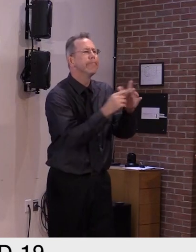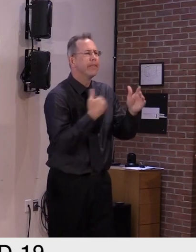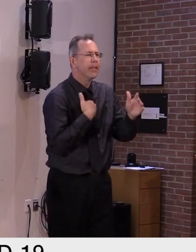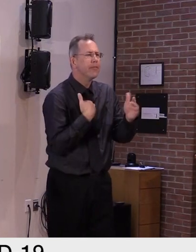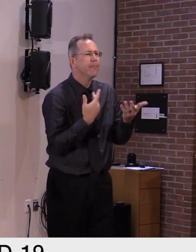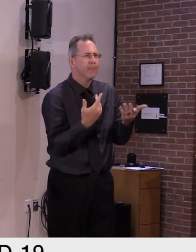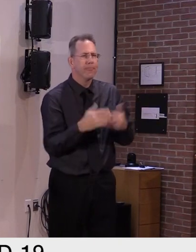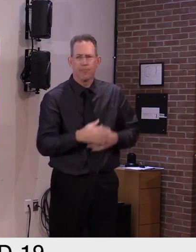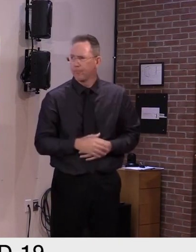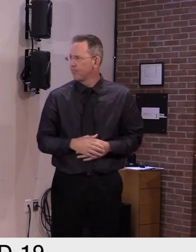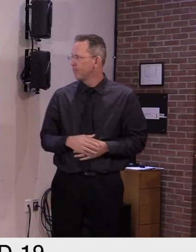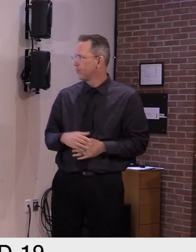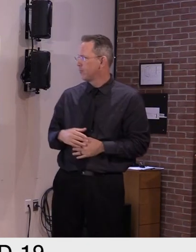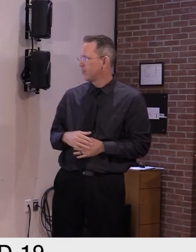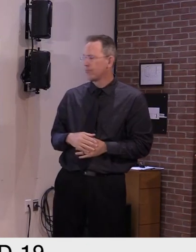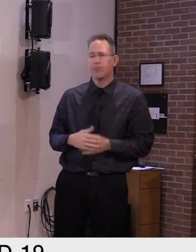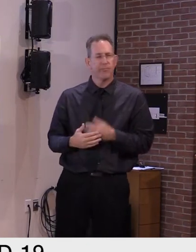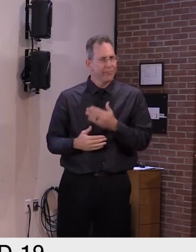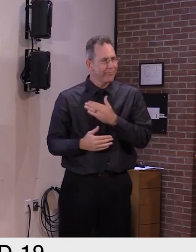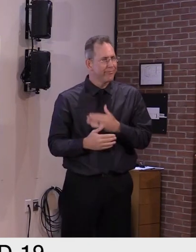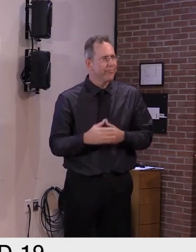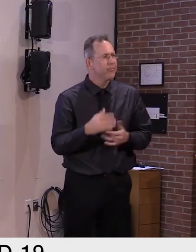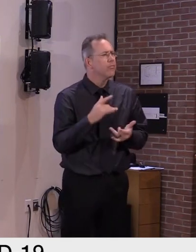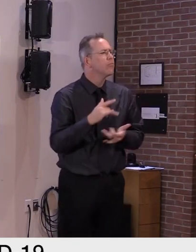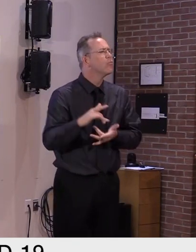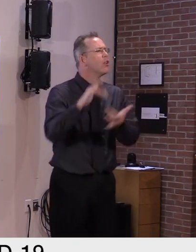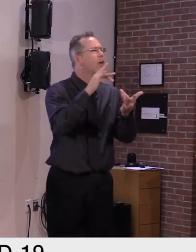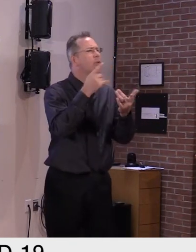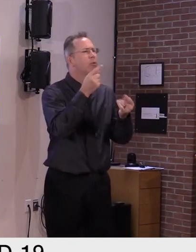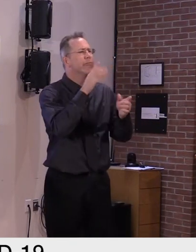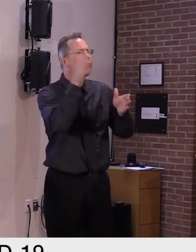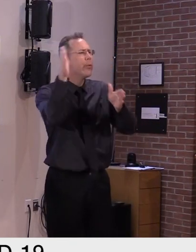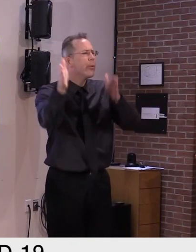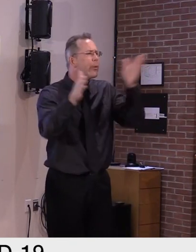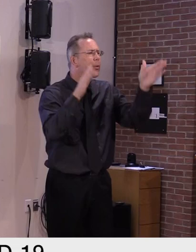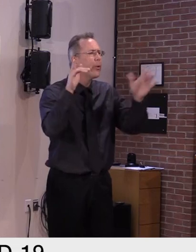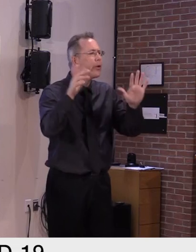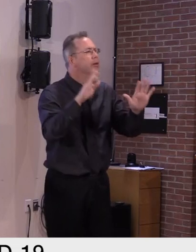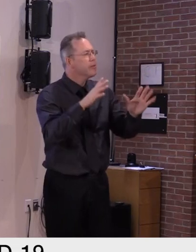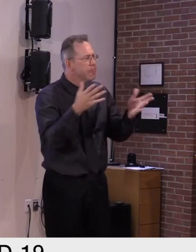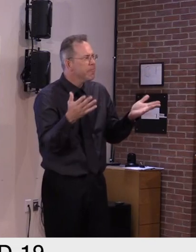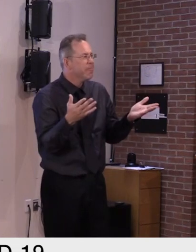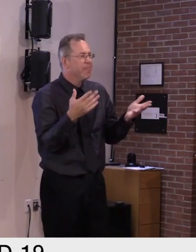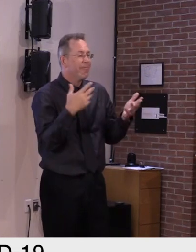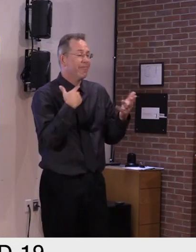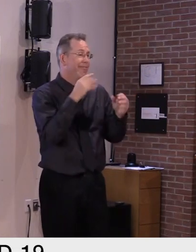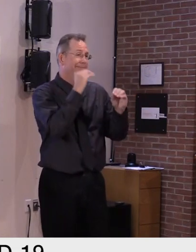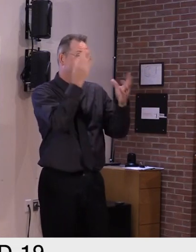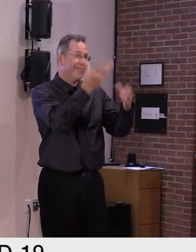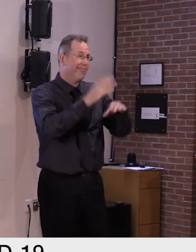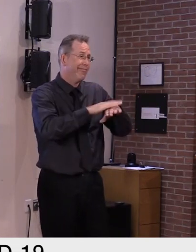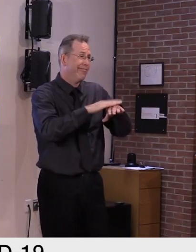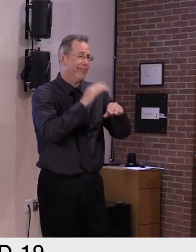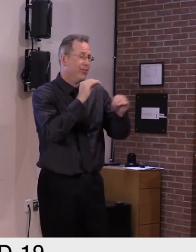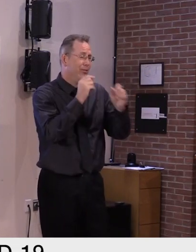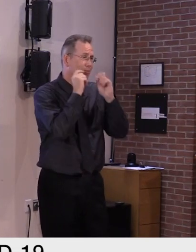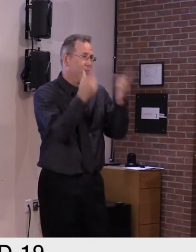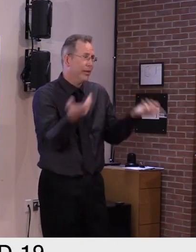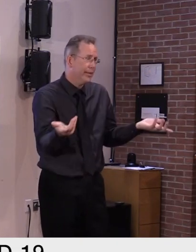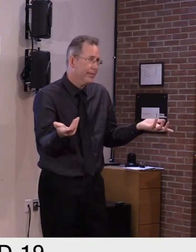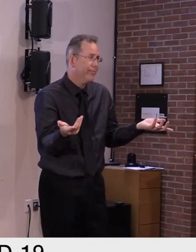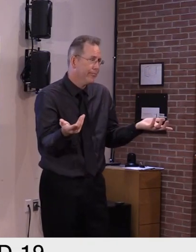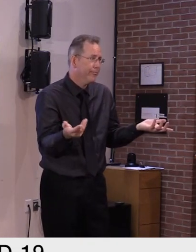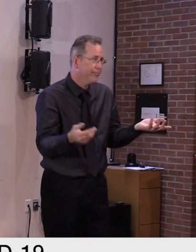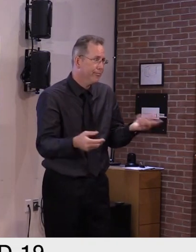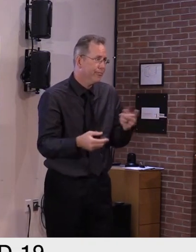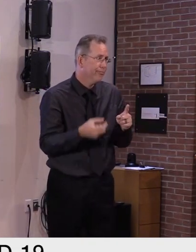And then lastly, turning to the travel map, you'll see, you know, probably no surprise based on what was happening in the region, that there is a lot